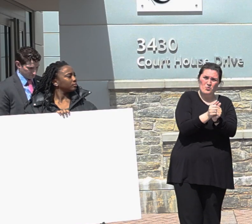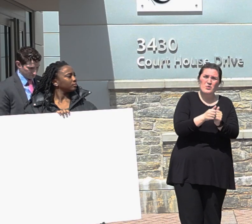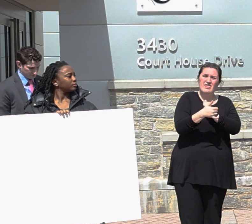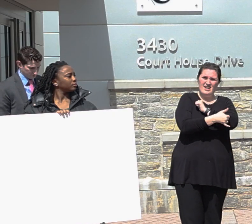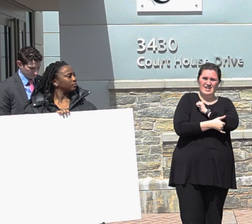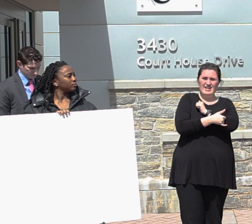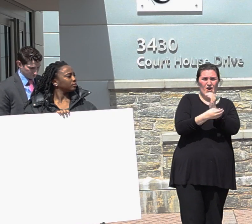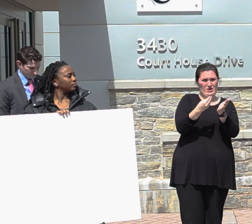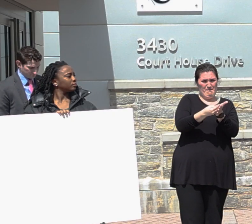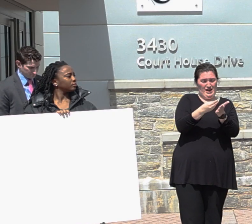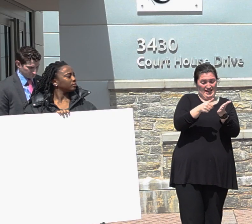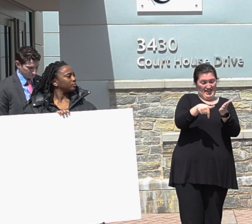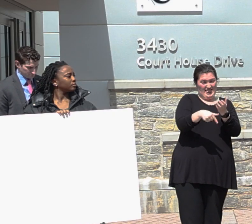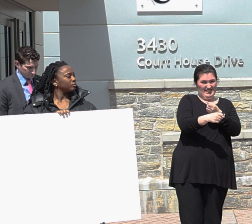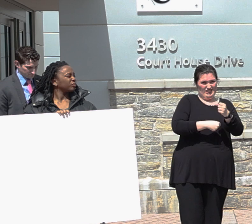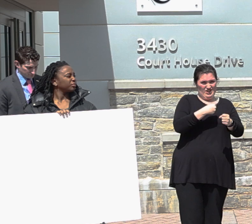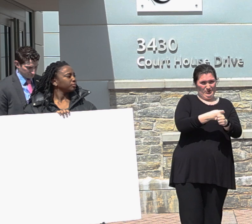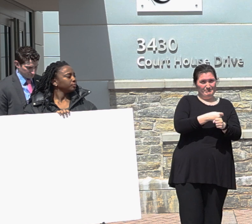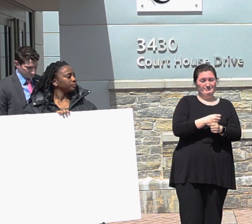year.